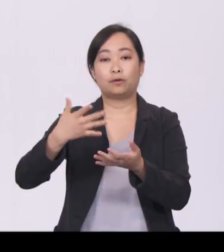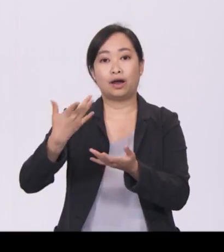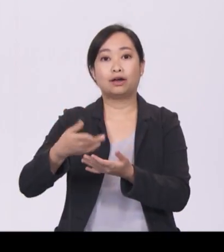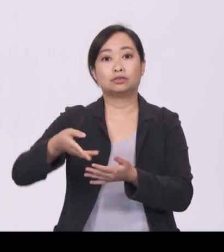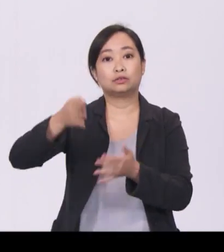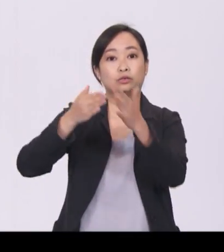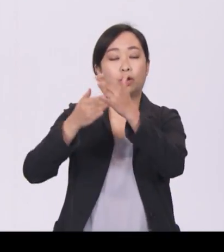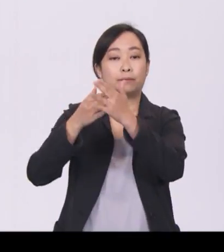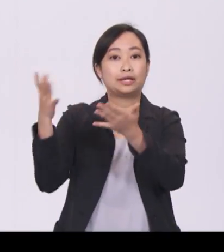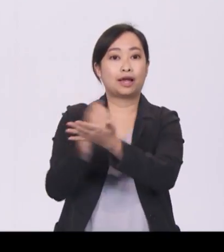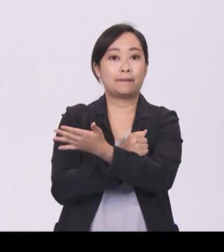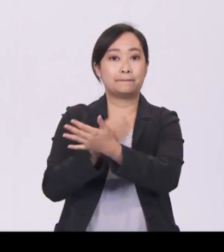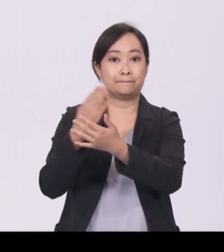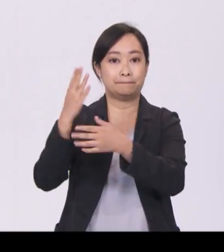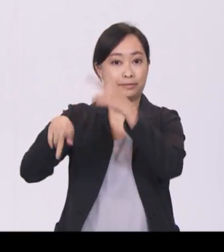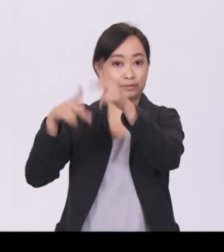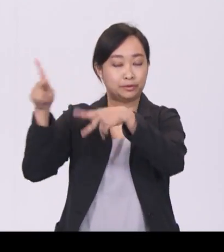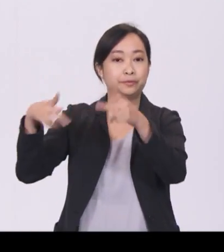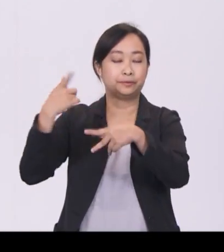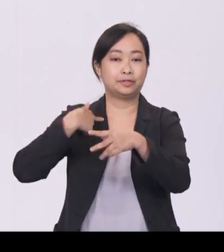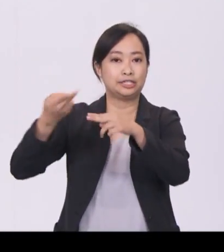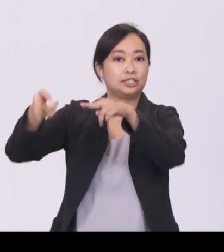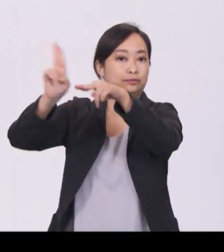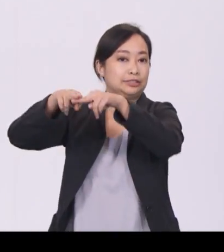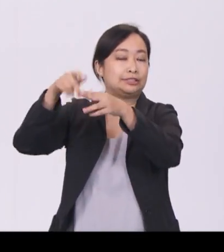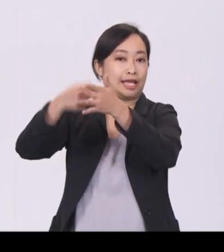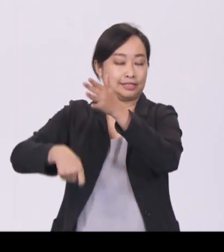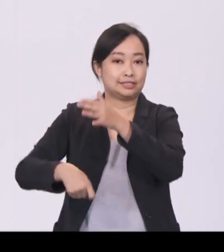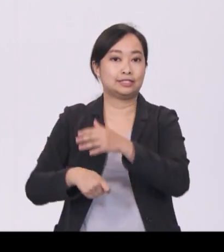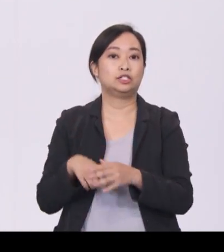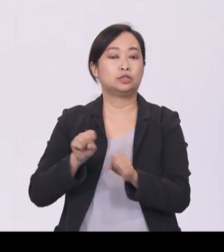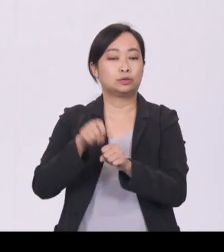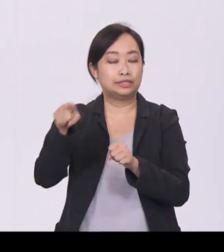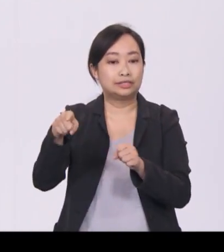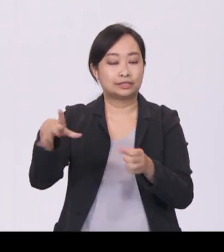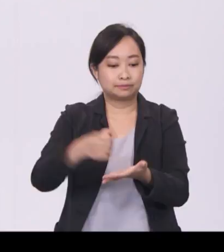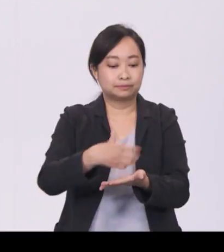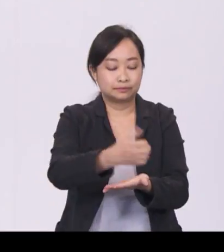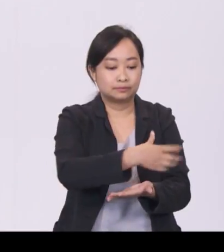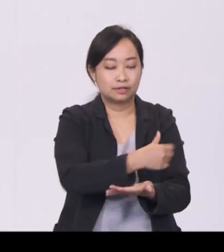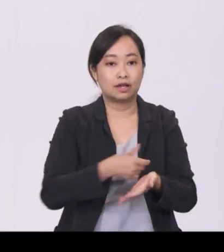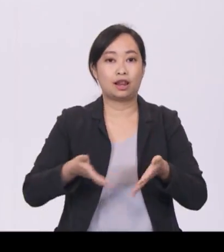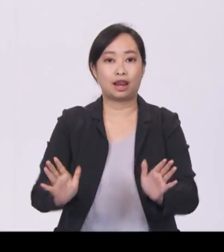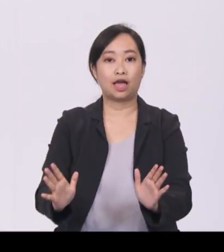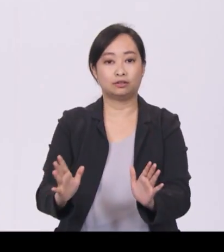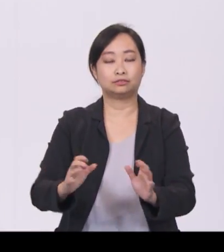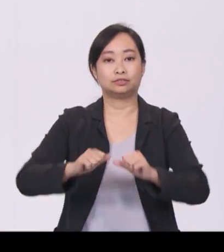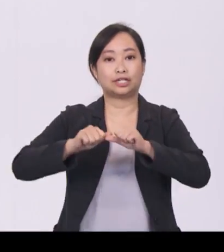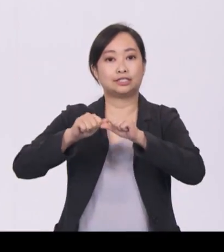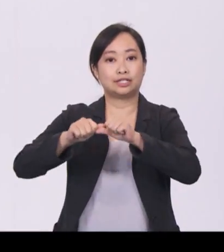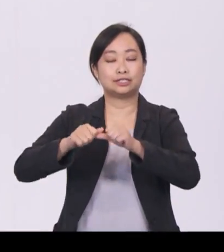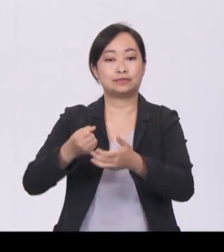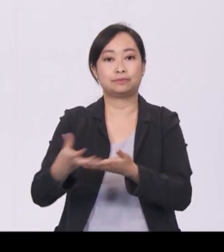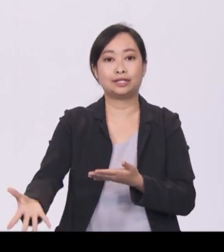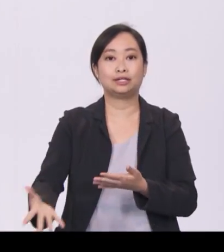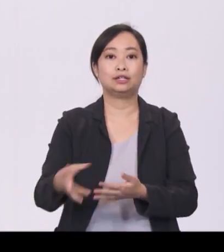This changes enable us to sustain our spending for the second half of the decade, from 2016 to 2020.